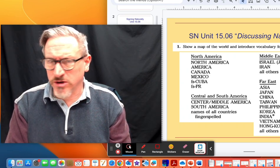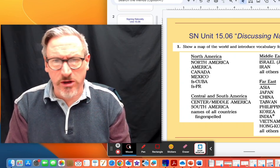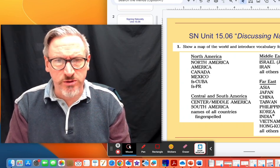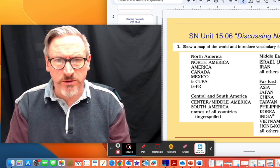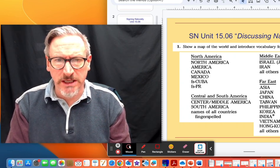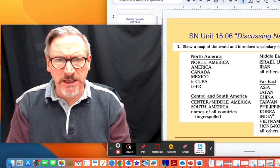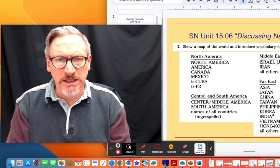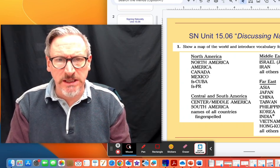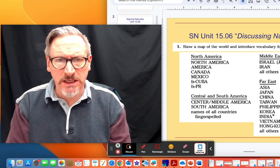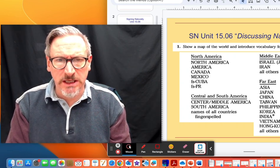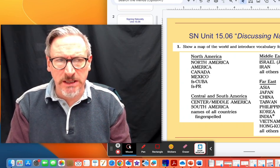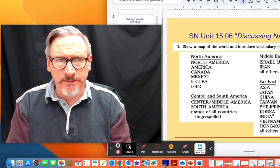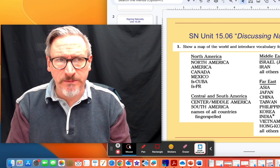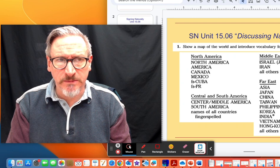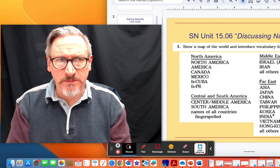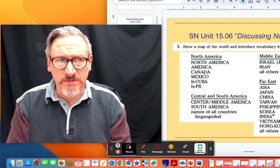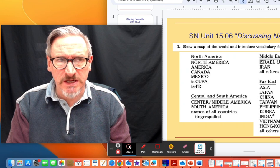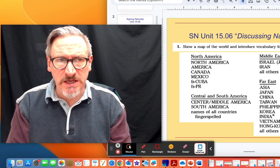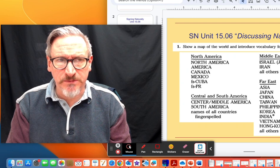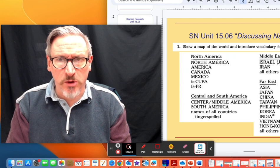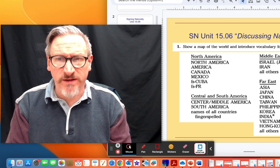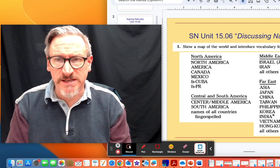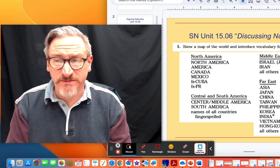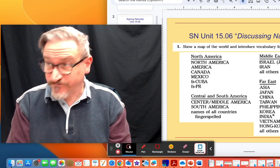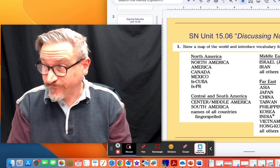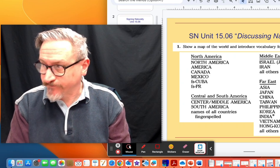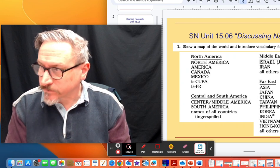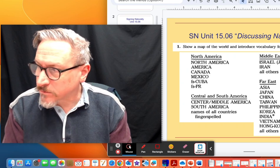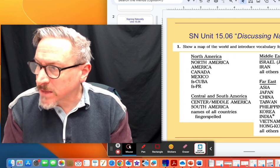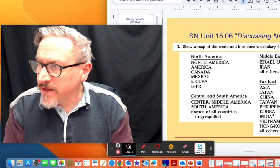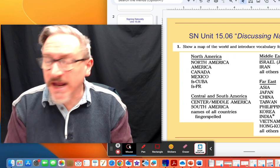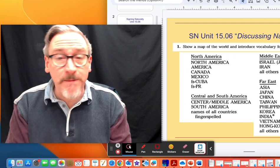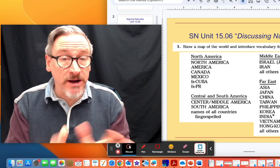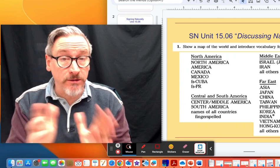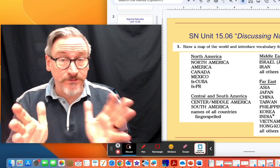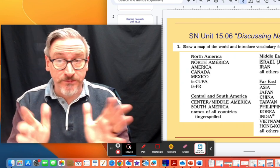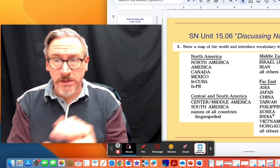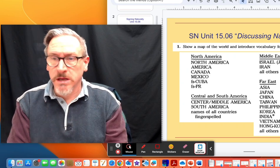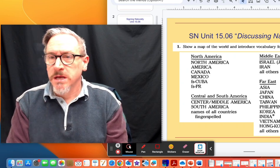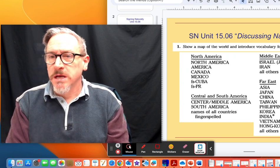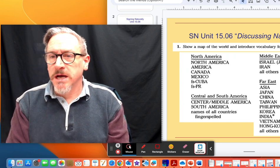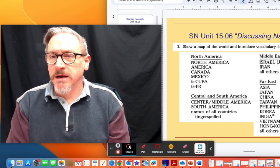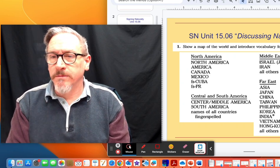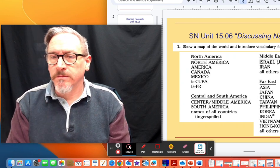rather culturally offensive, and they got better.